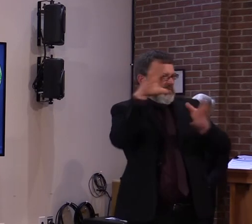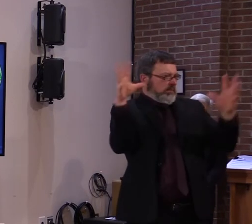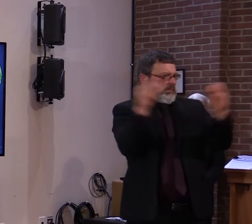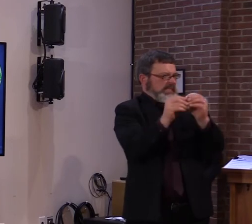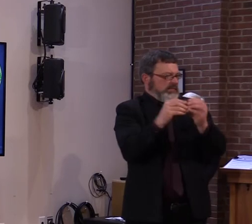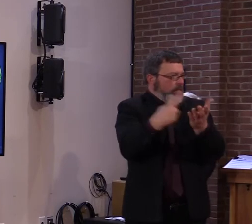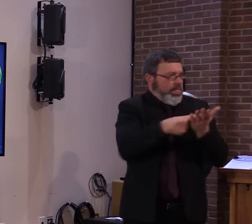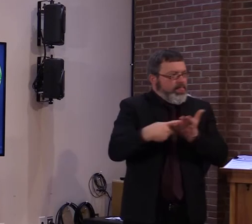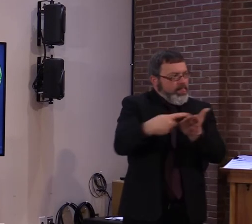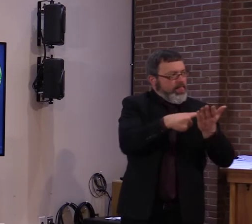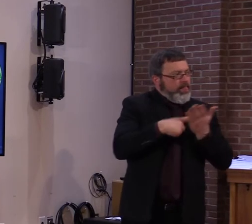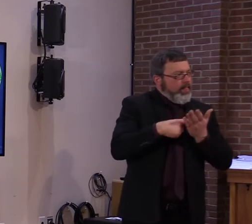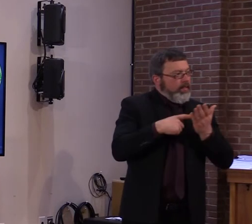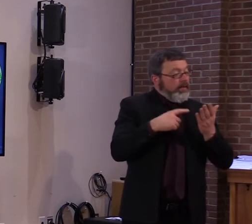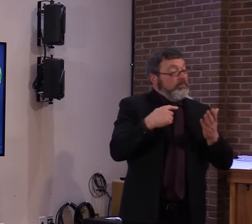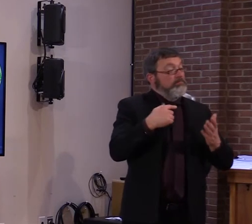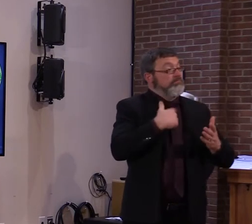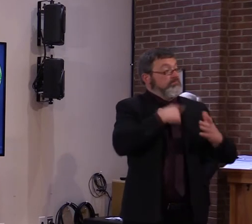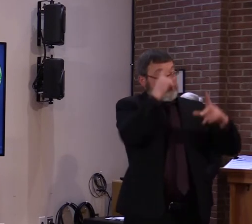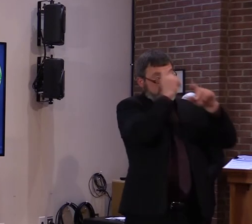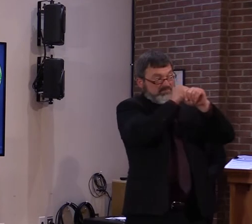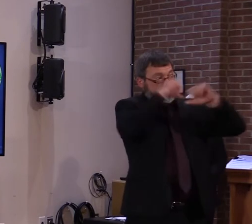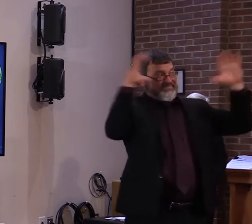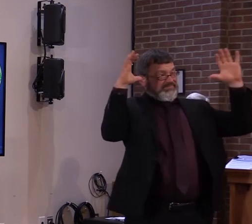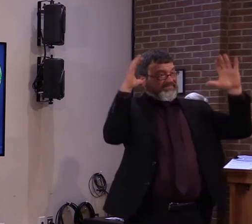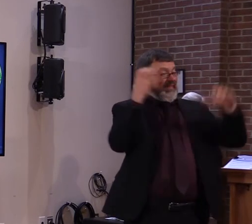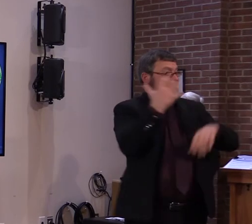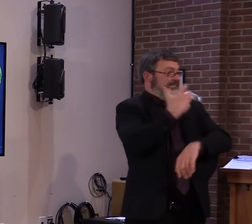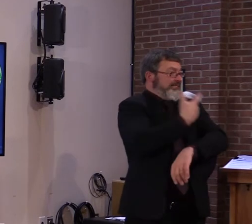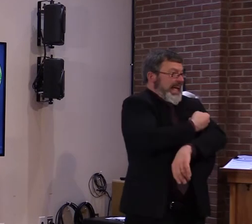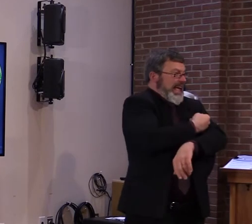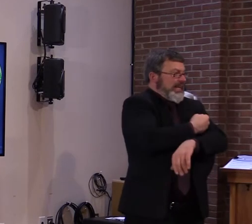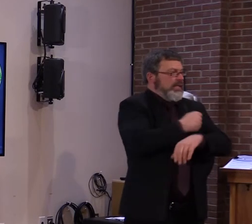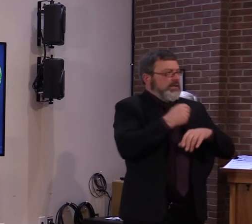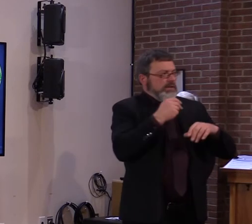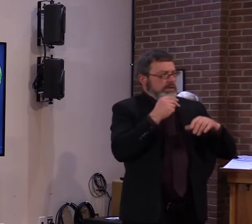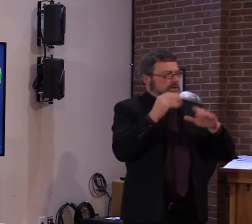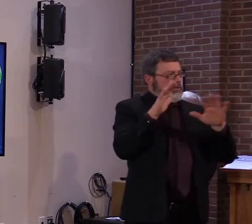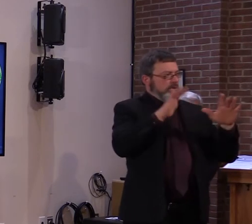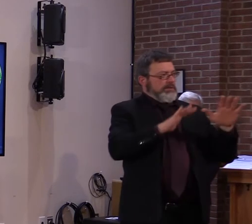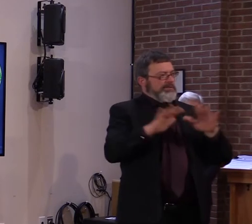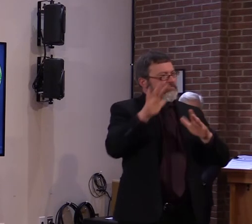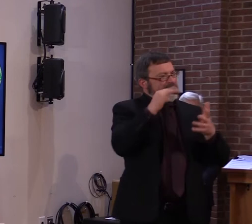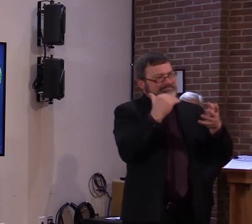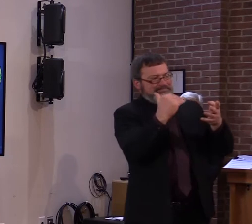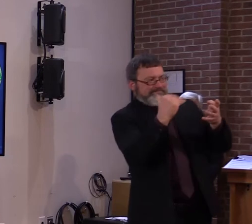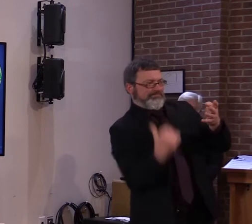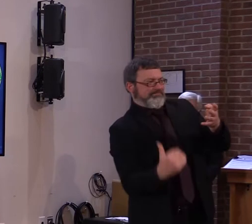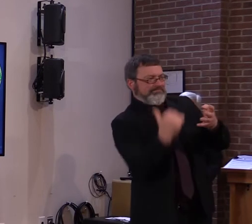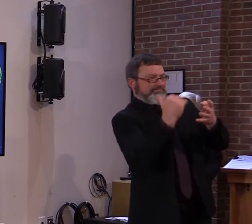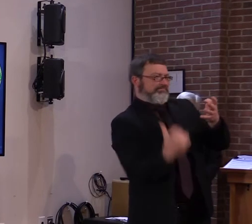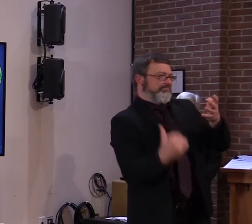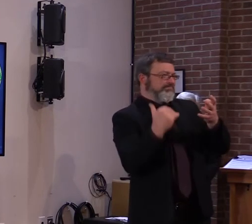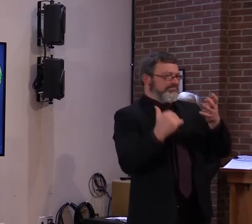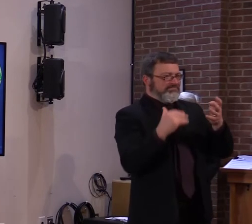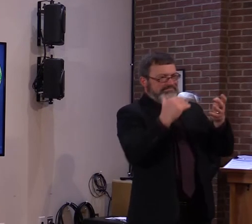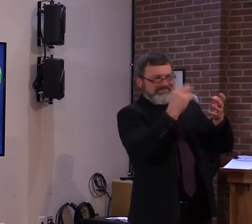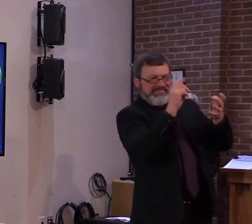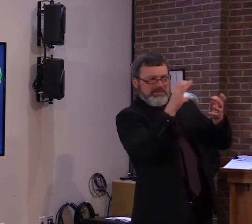for a limited number of doses would be in the range of December 10th. I'll turn things back to the governor now.